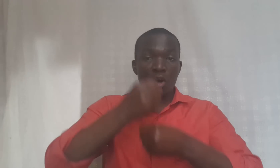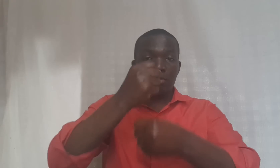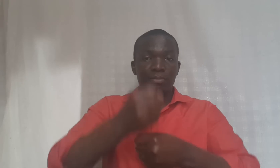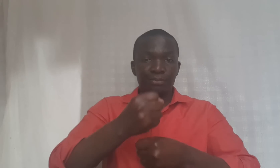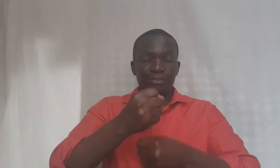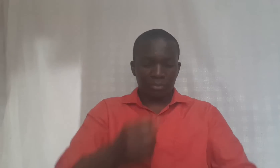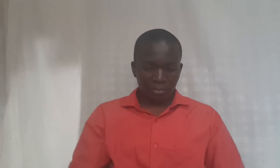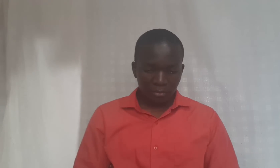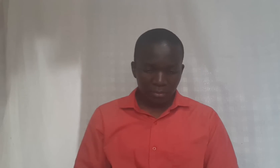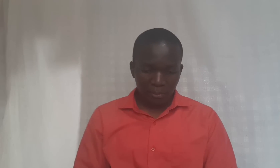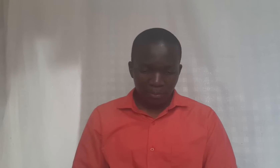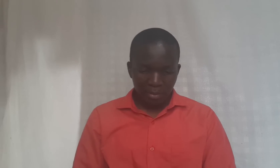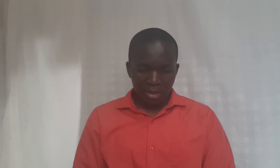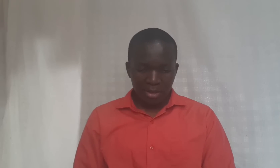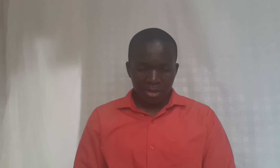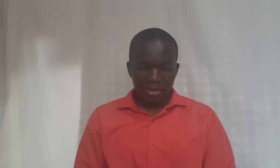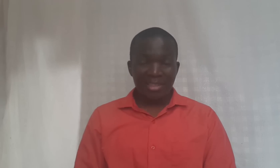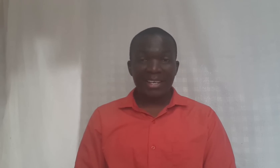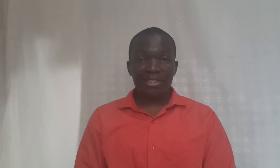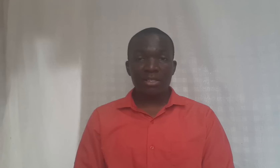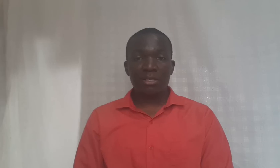Ngong. The next